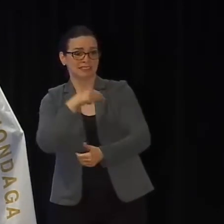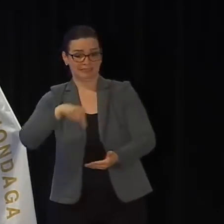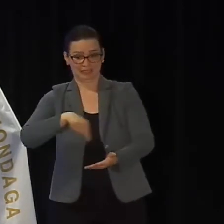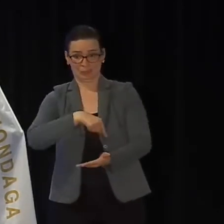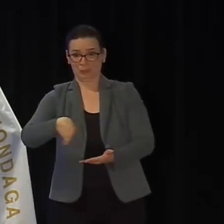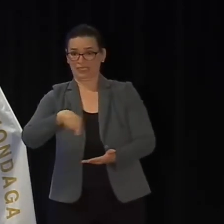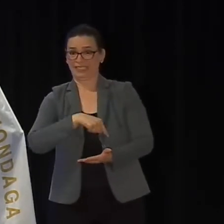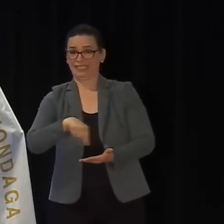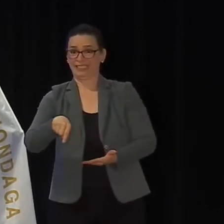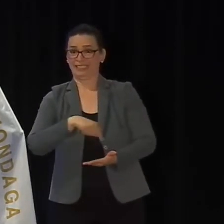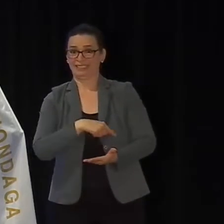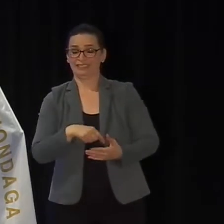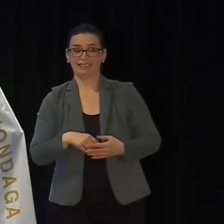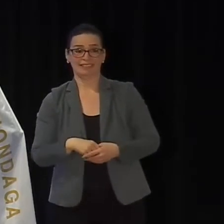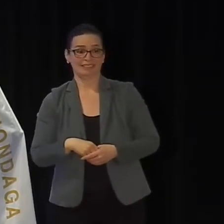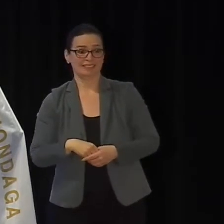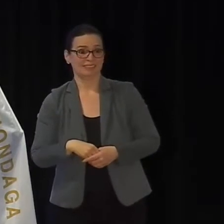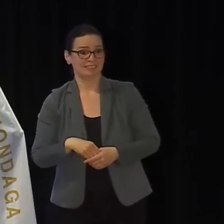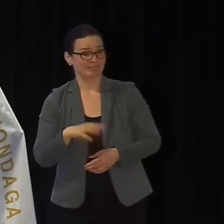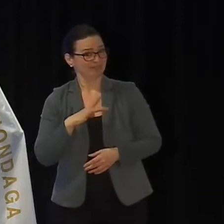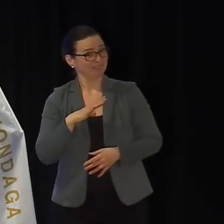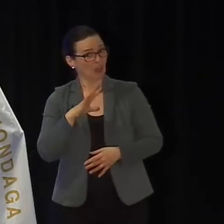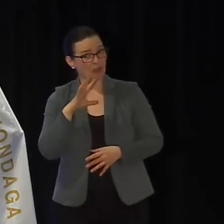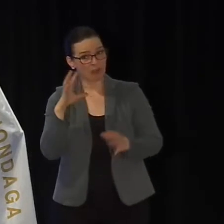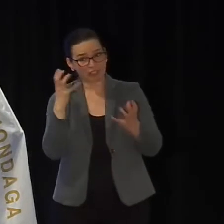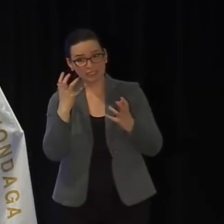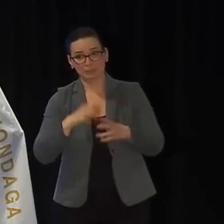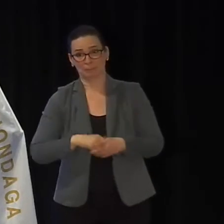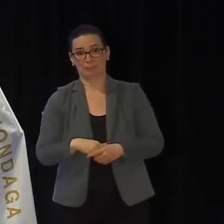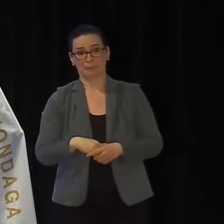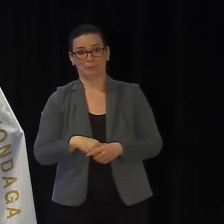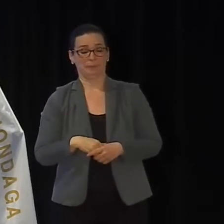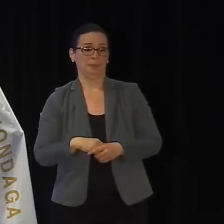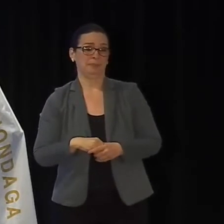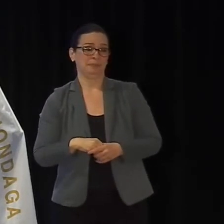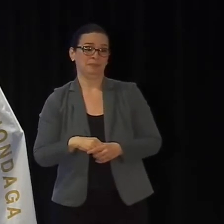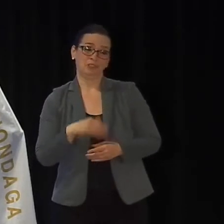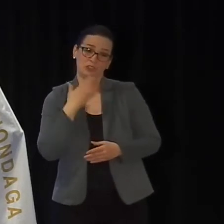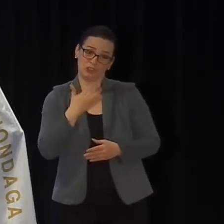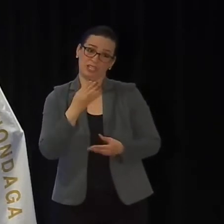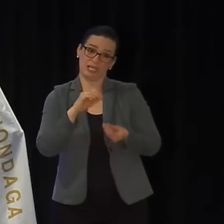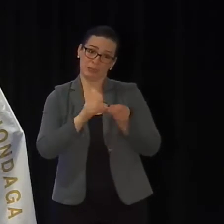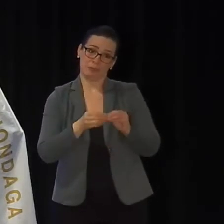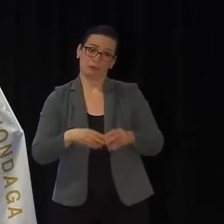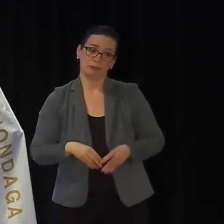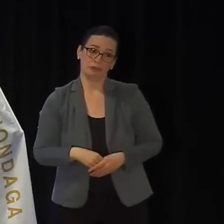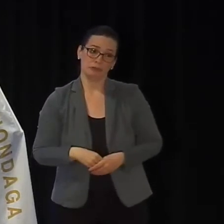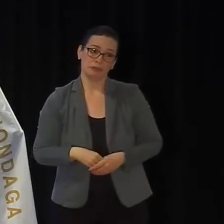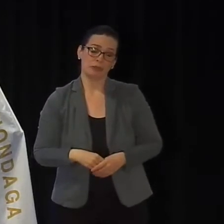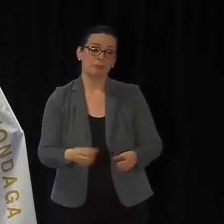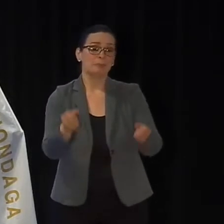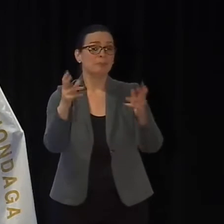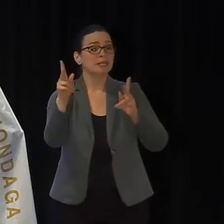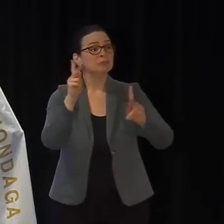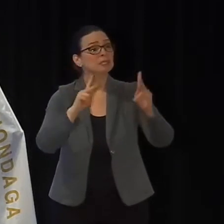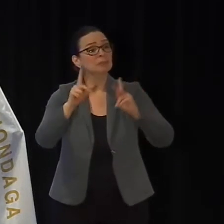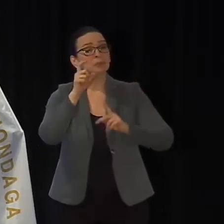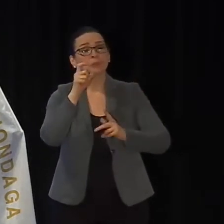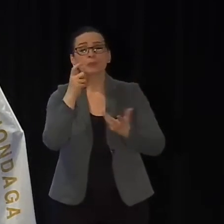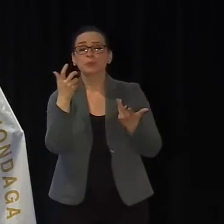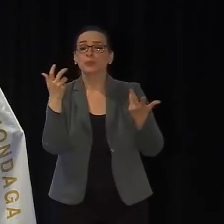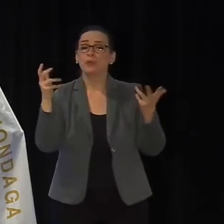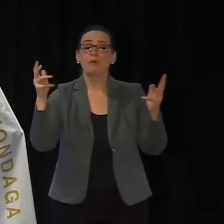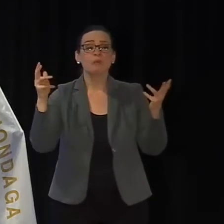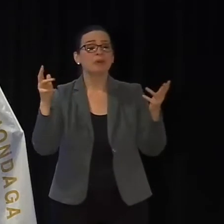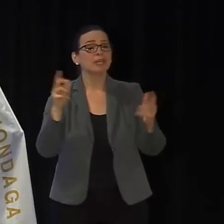And so that's a good chunk. And again, a lot of folks who have already